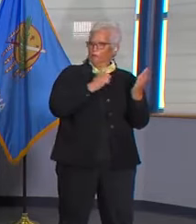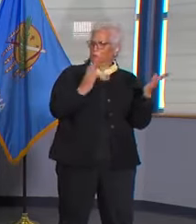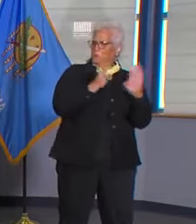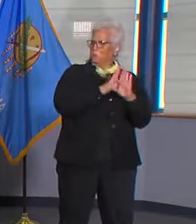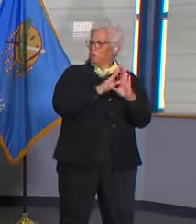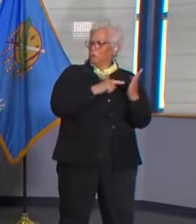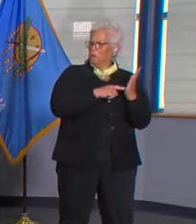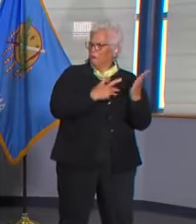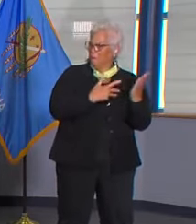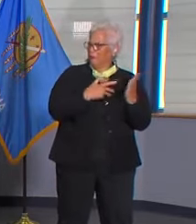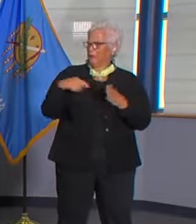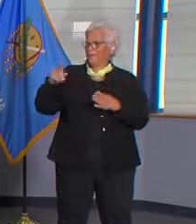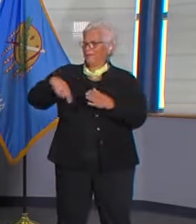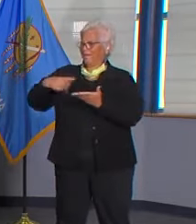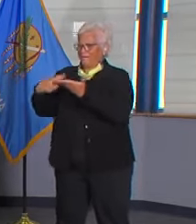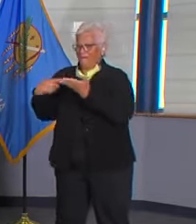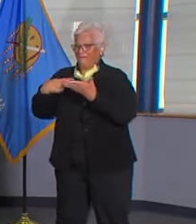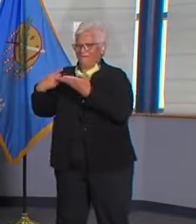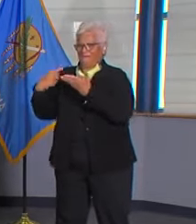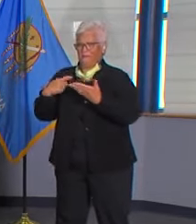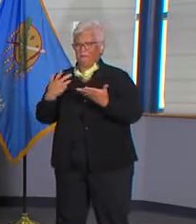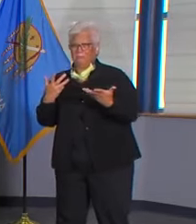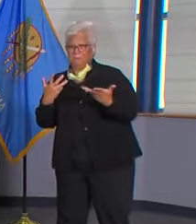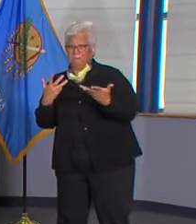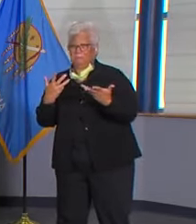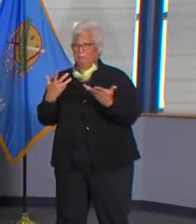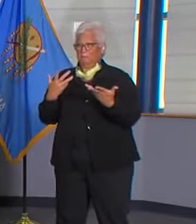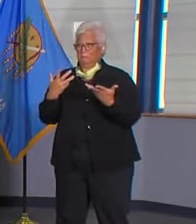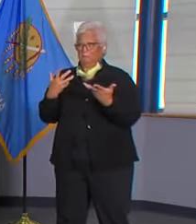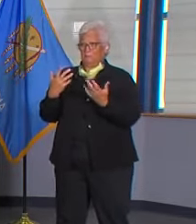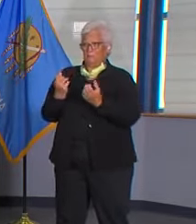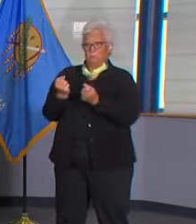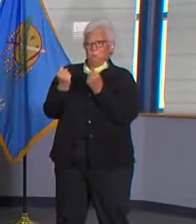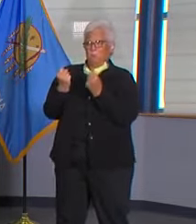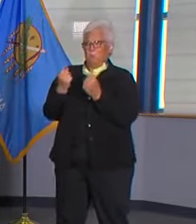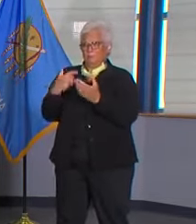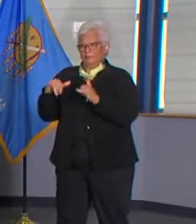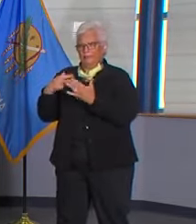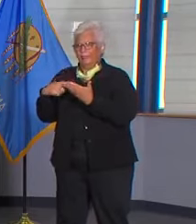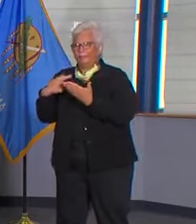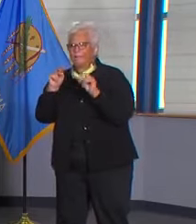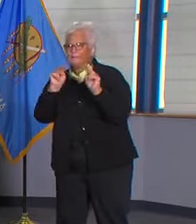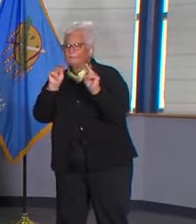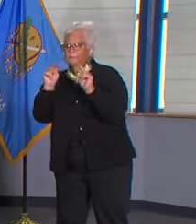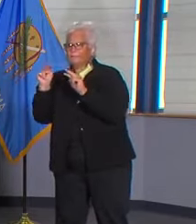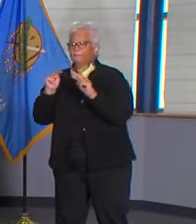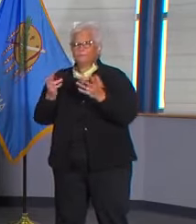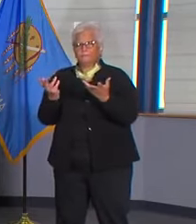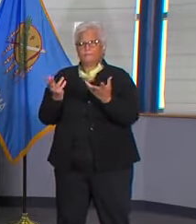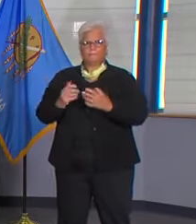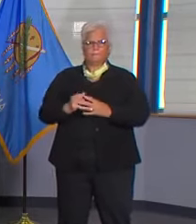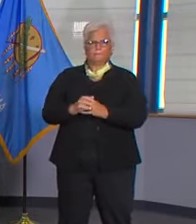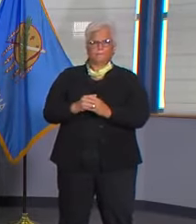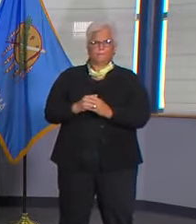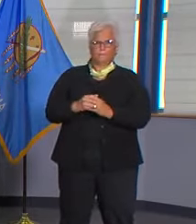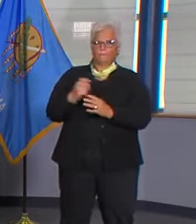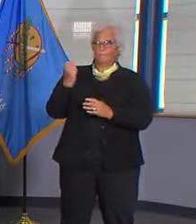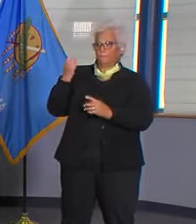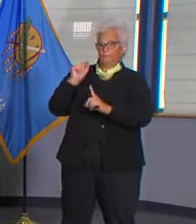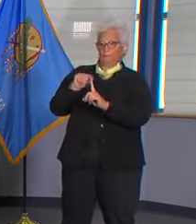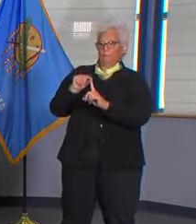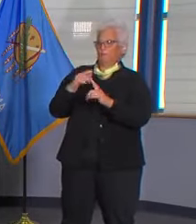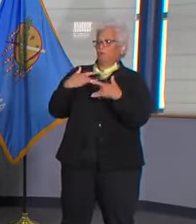Dr. Dart's recommendation is to us has been that that's a broad sweeping recommendation that may